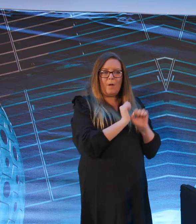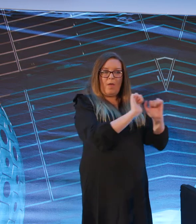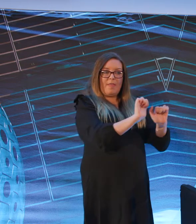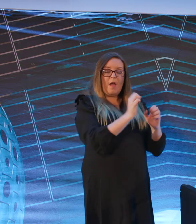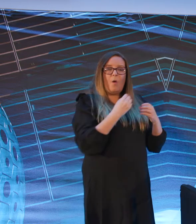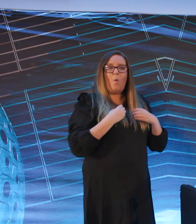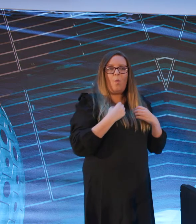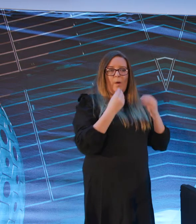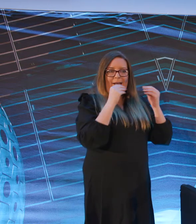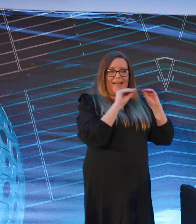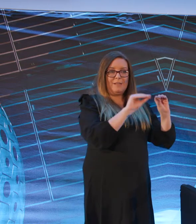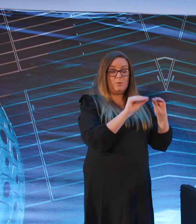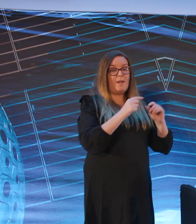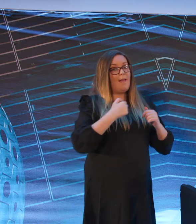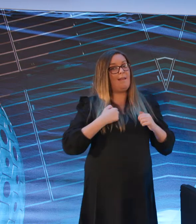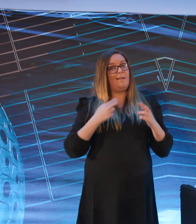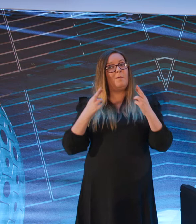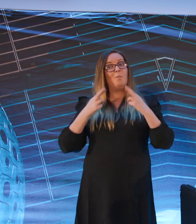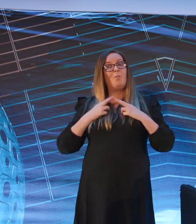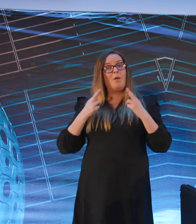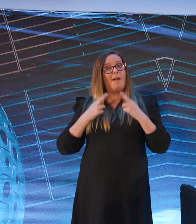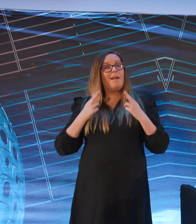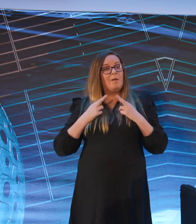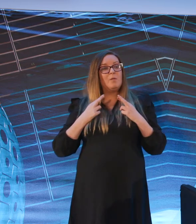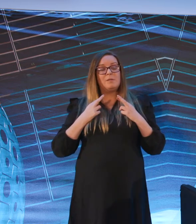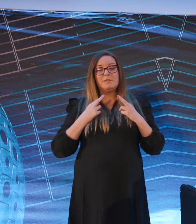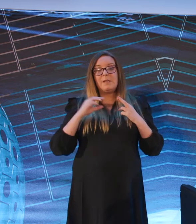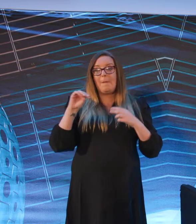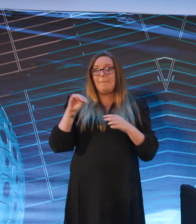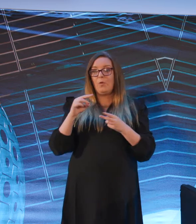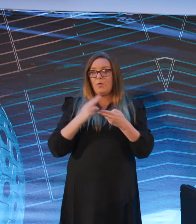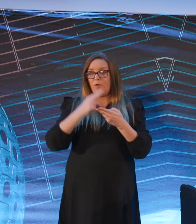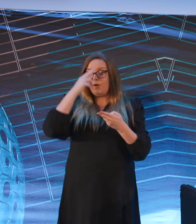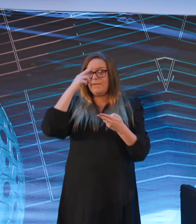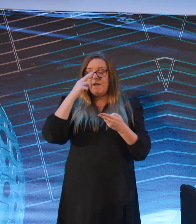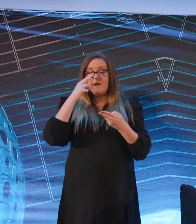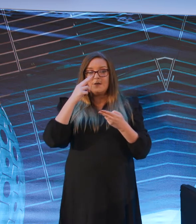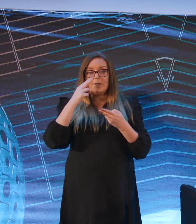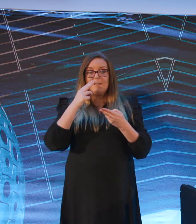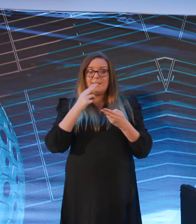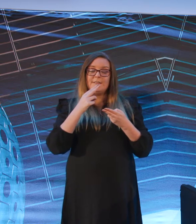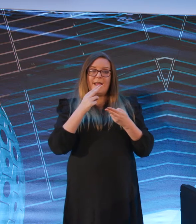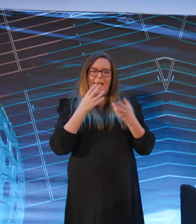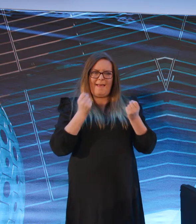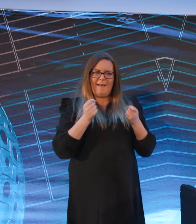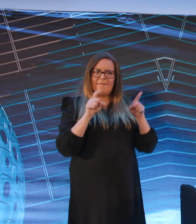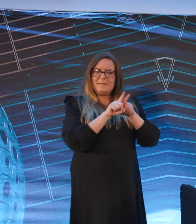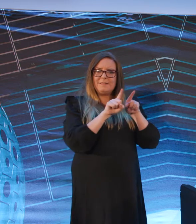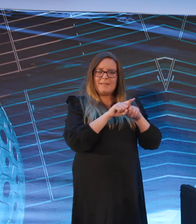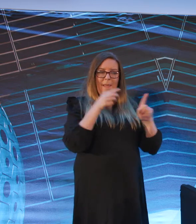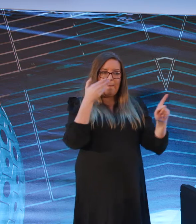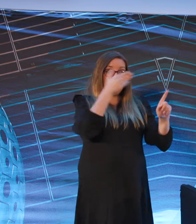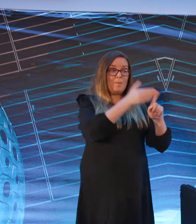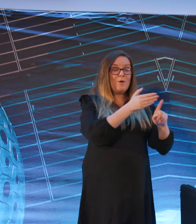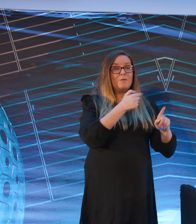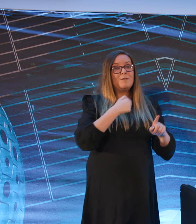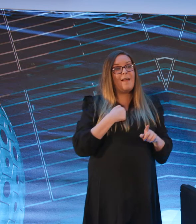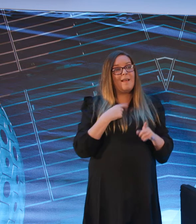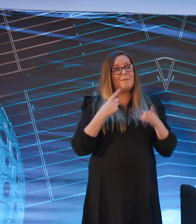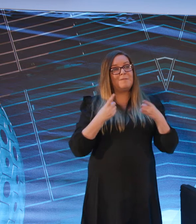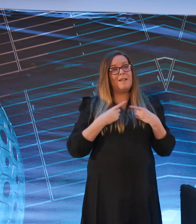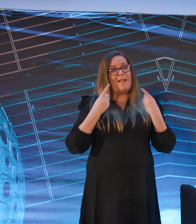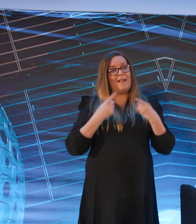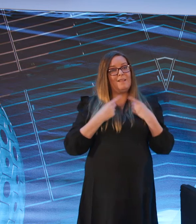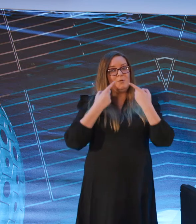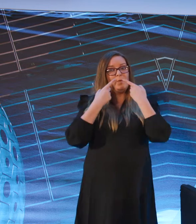proud that Maynooth University shares this approach, and I'm excited to announce our plans to